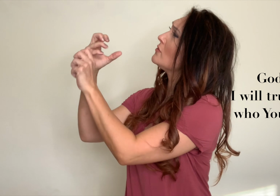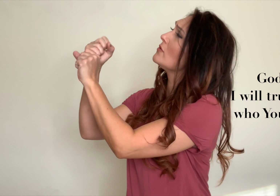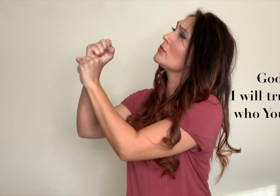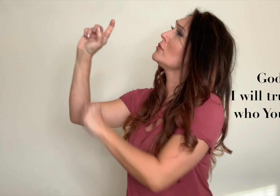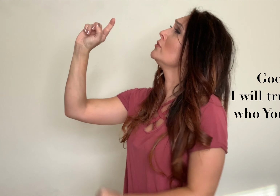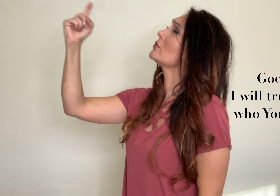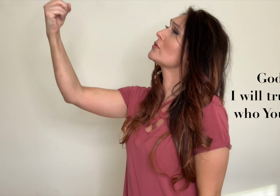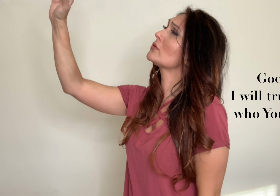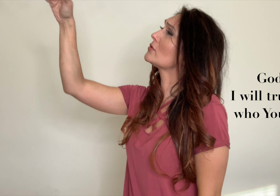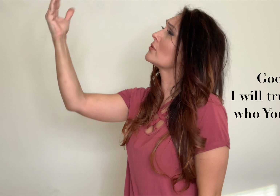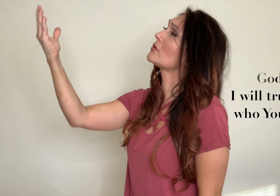trust in who you